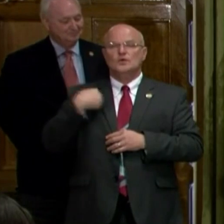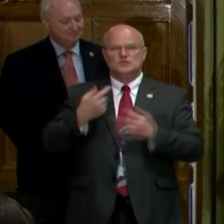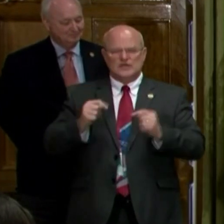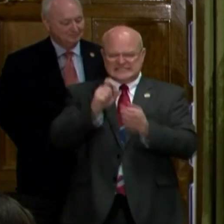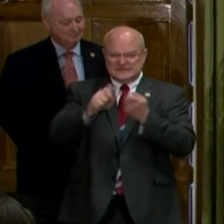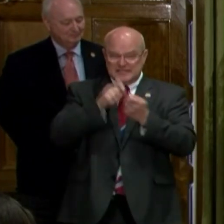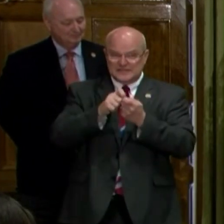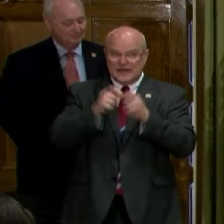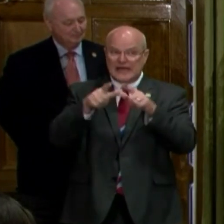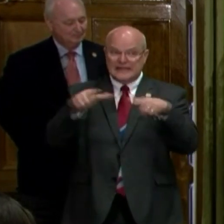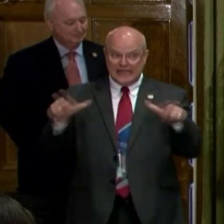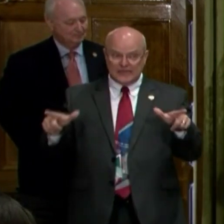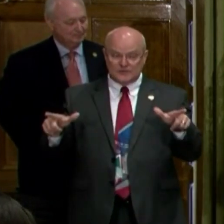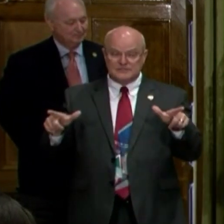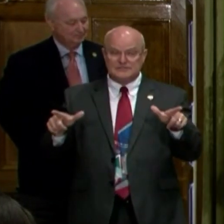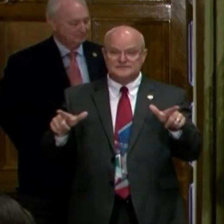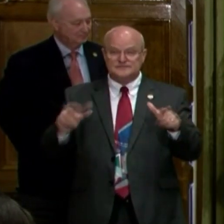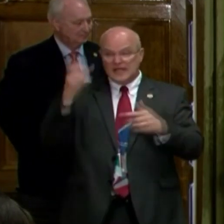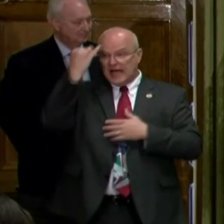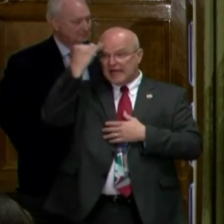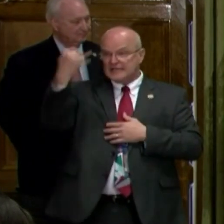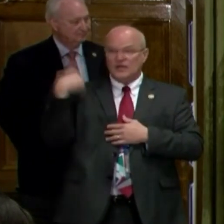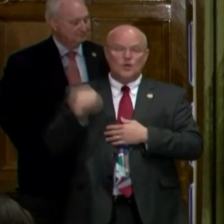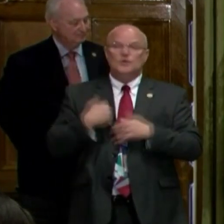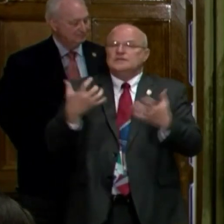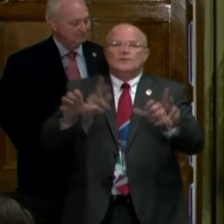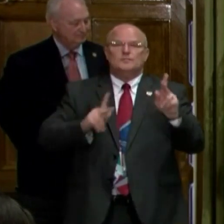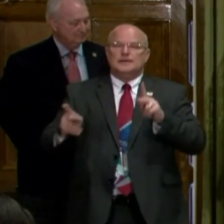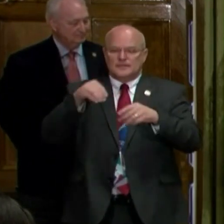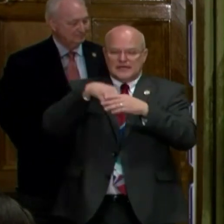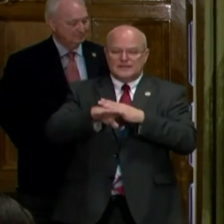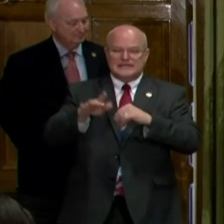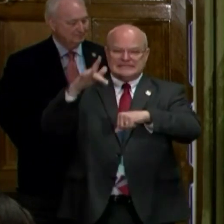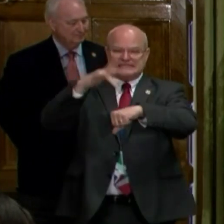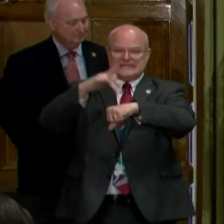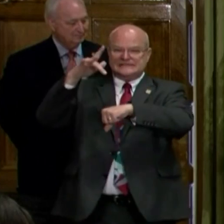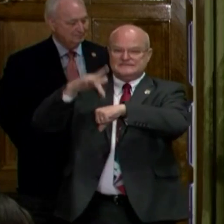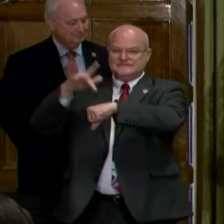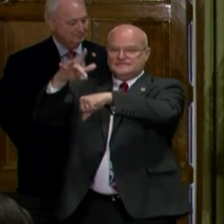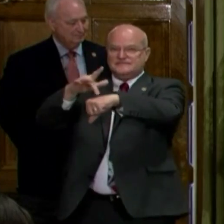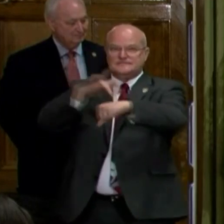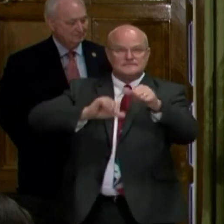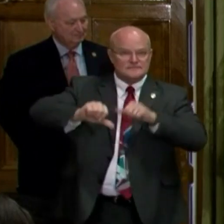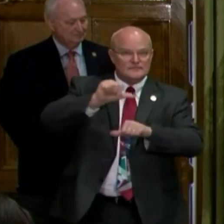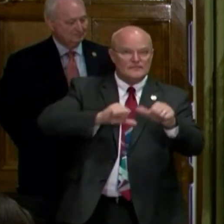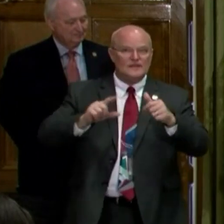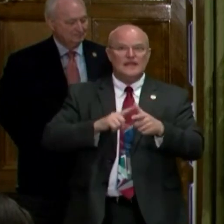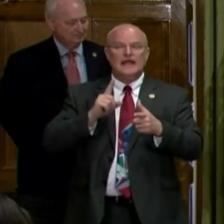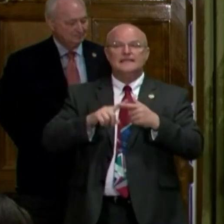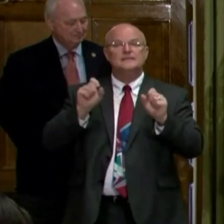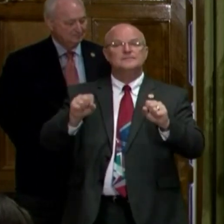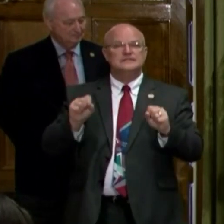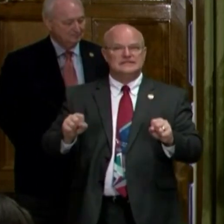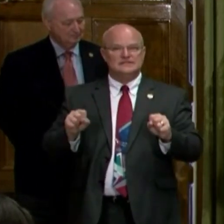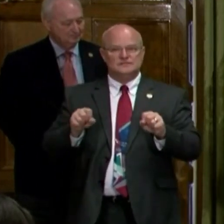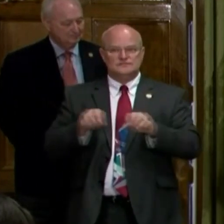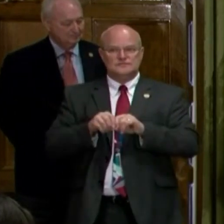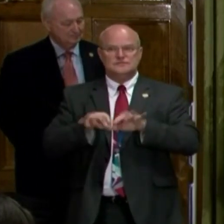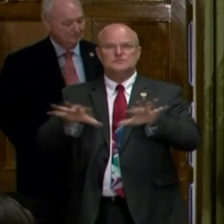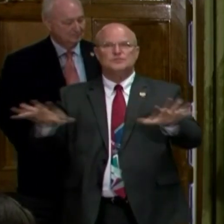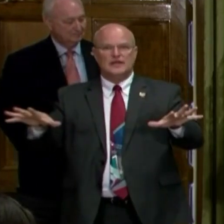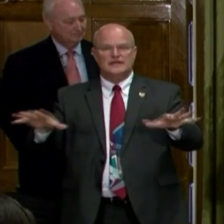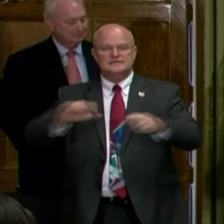and specify language. The idea is that we don't want people coming in contact with each other and then potentiating the spread